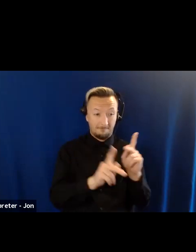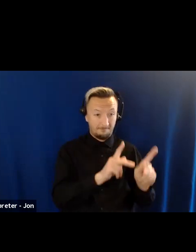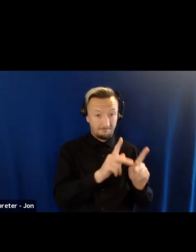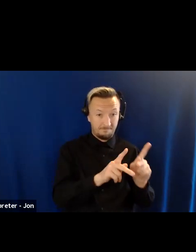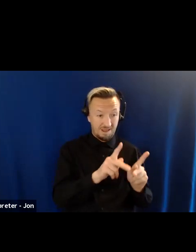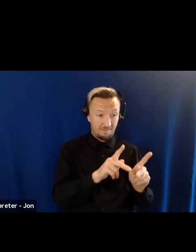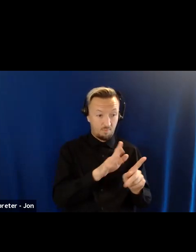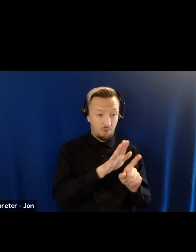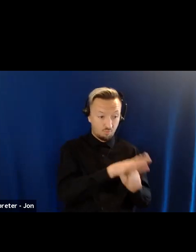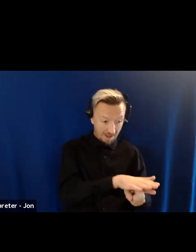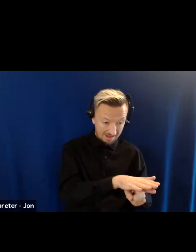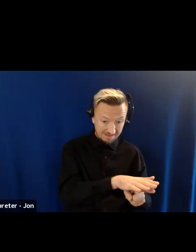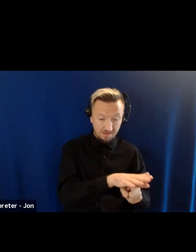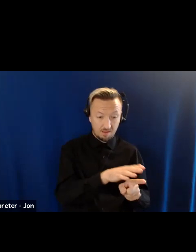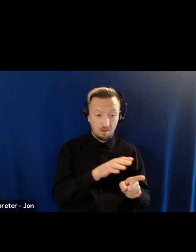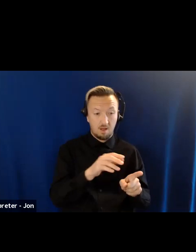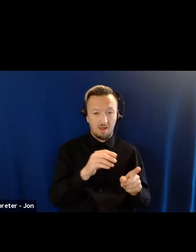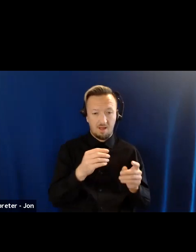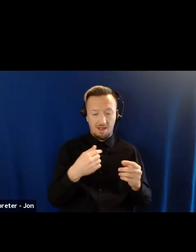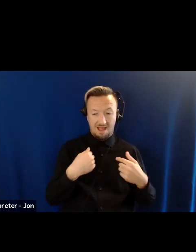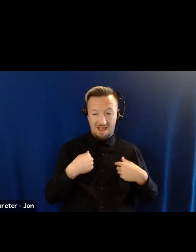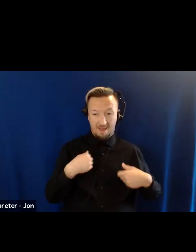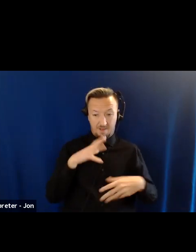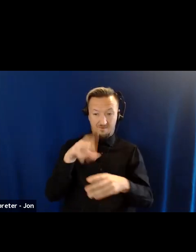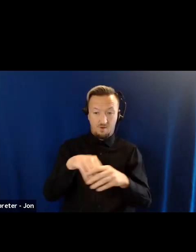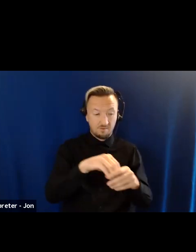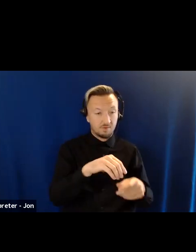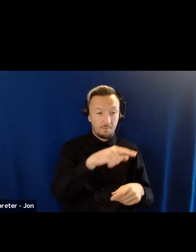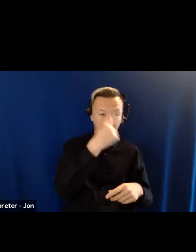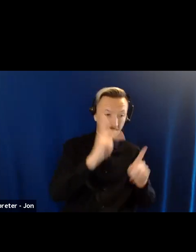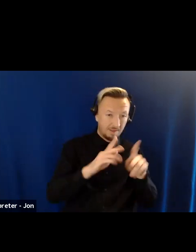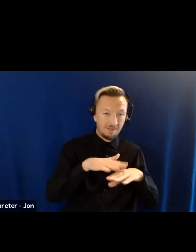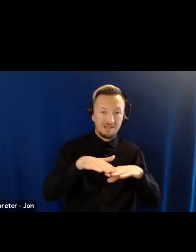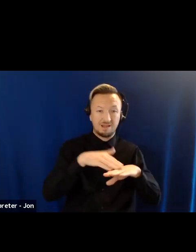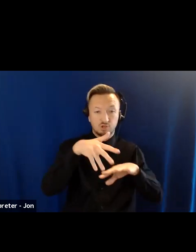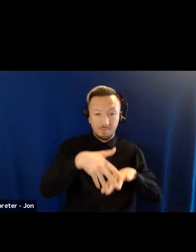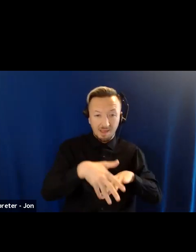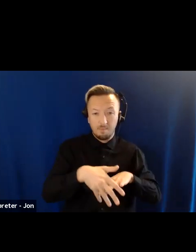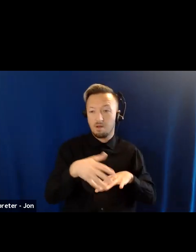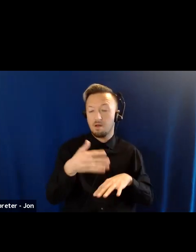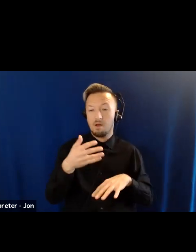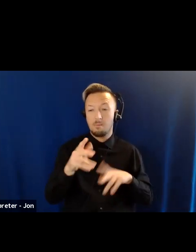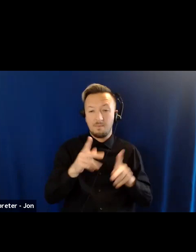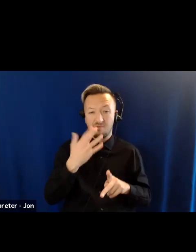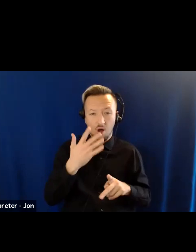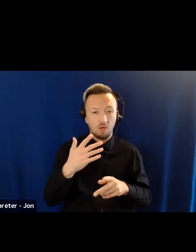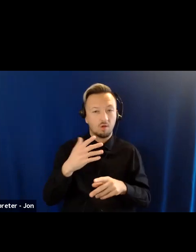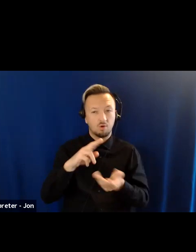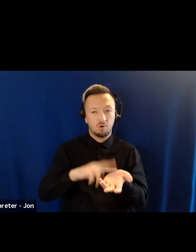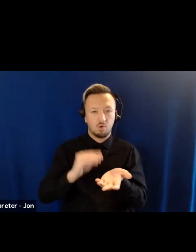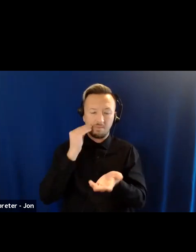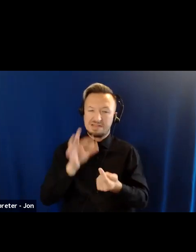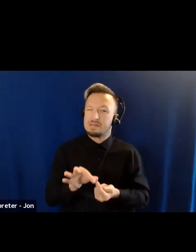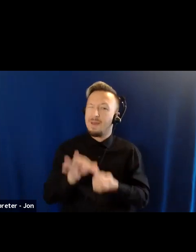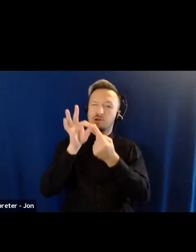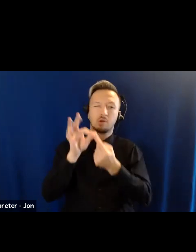belong to, the more oppressed you're going to be. And that's true for Black people, Indigenous people, and other people of color in nursing homes, especially Black people.